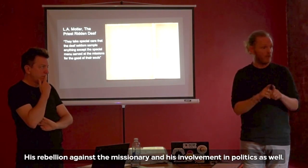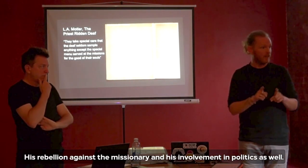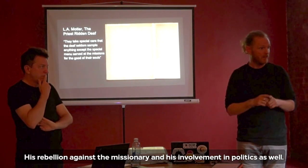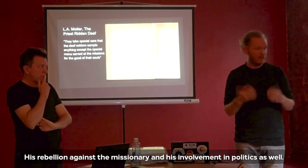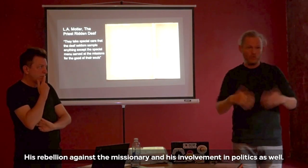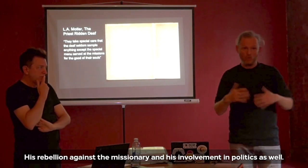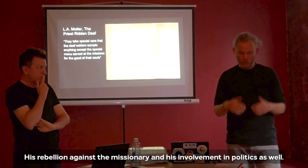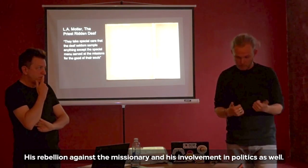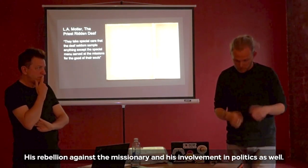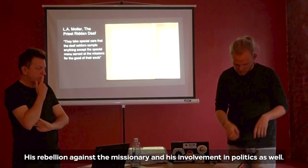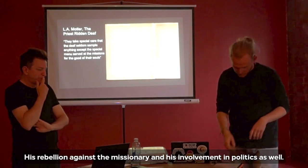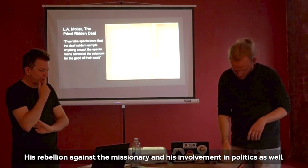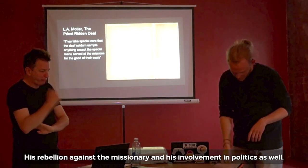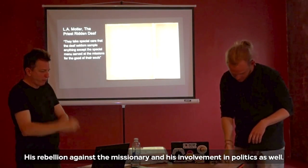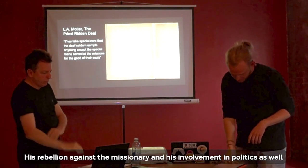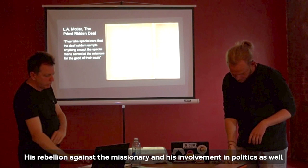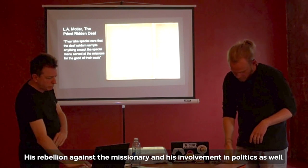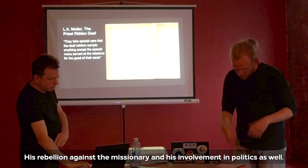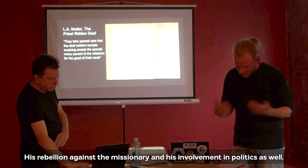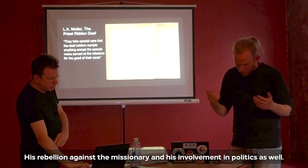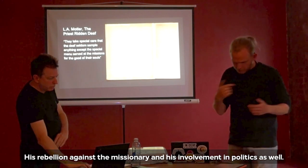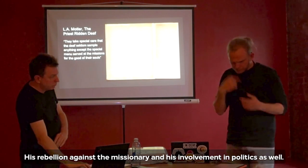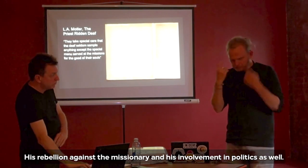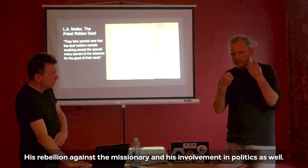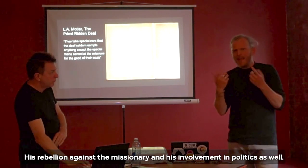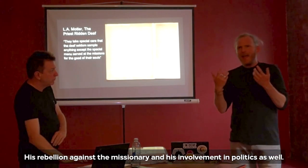missionary, and that involvement in politics as well.